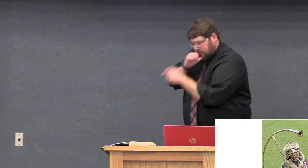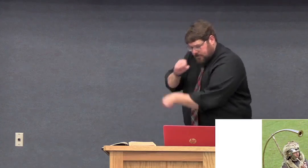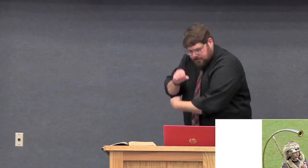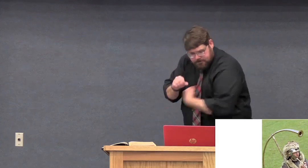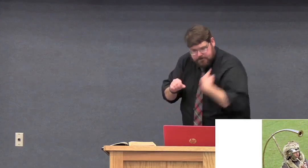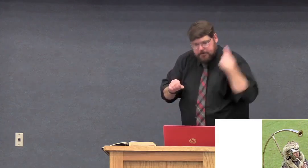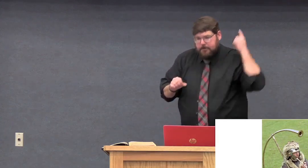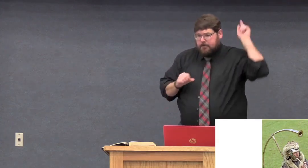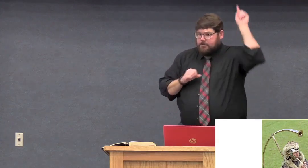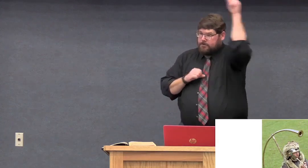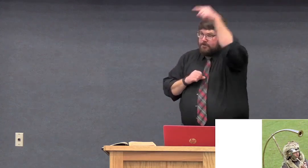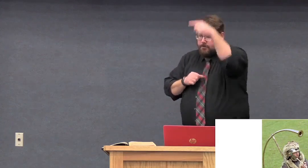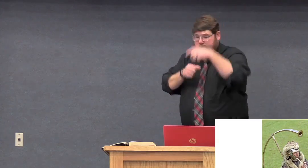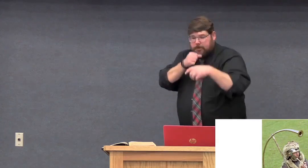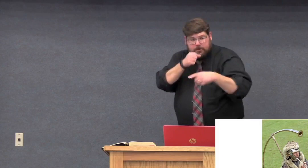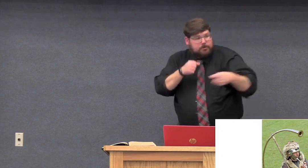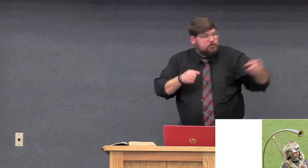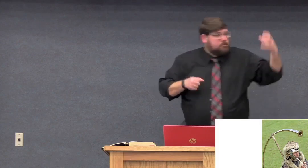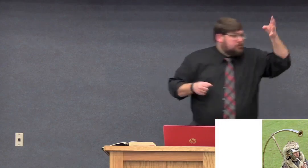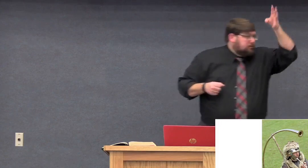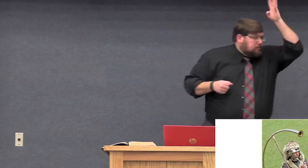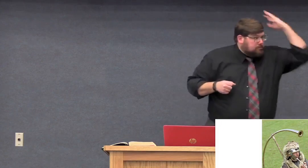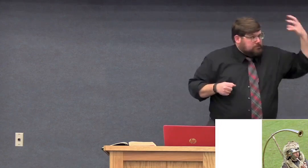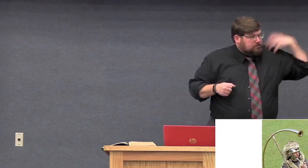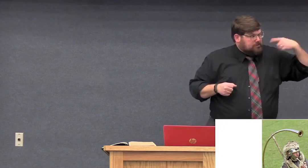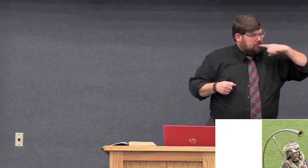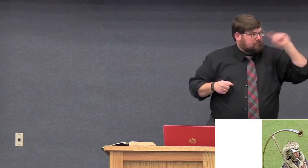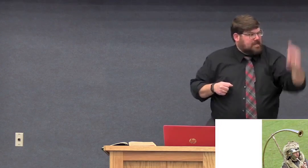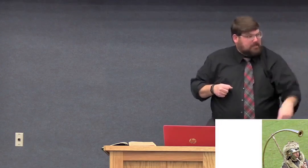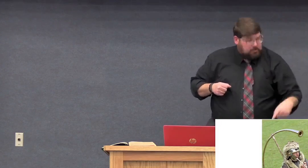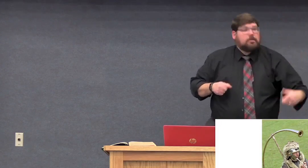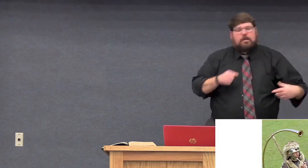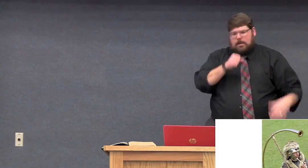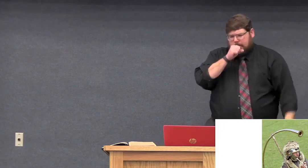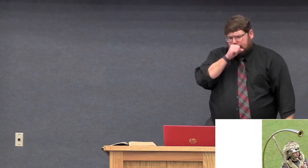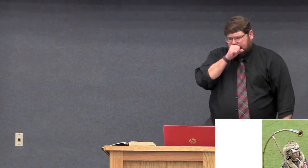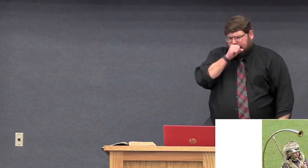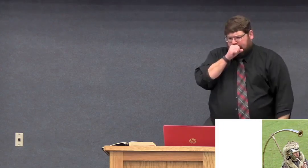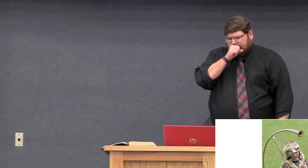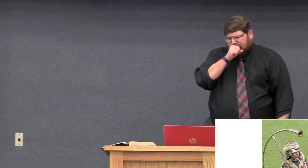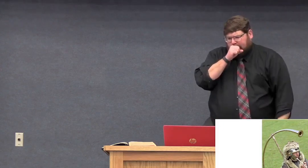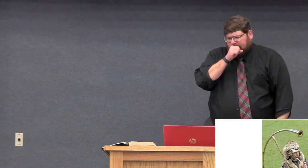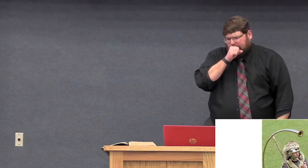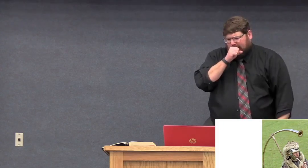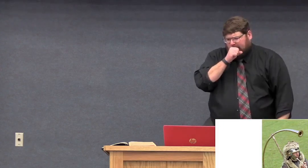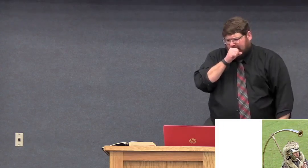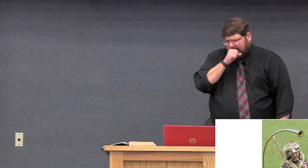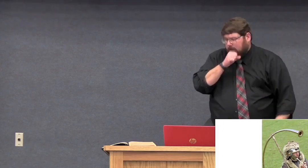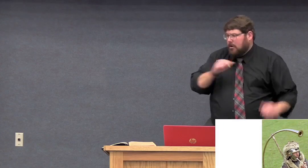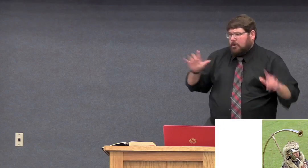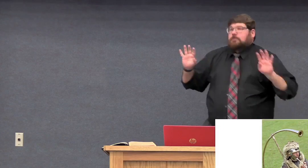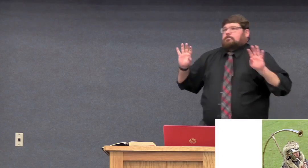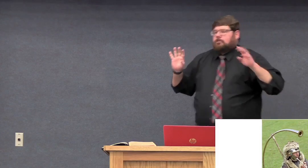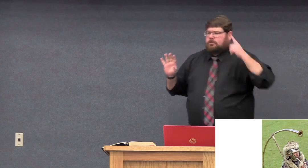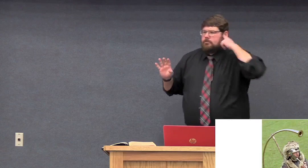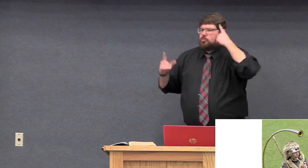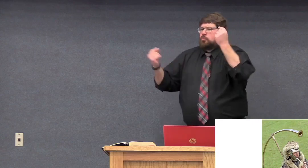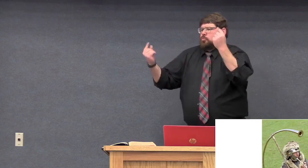they would be dressed up a little bit, and they had this big horn, and they would give signals with that